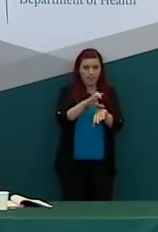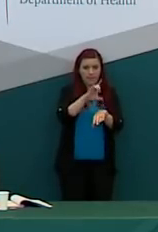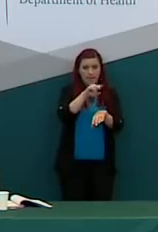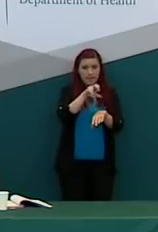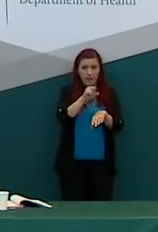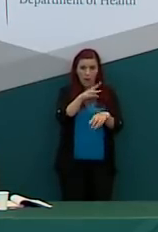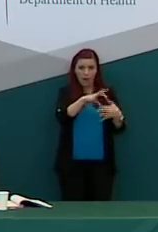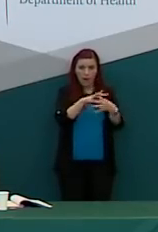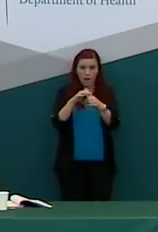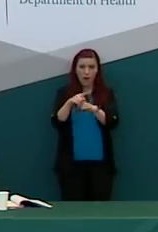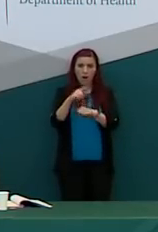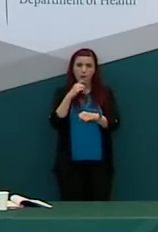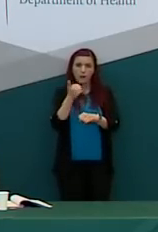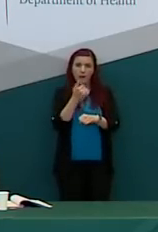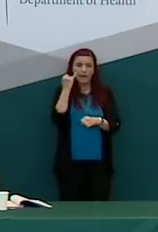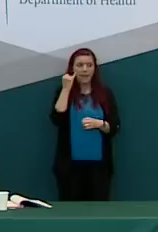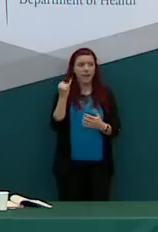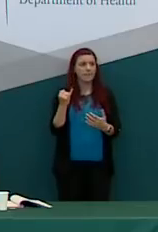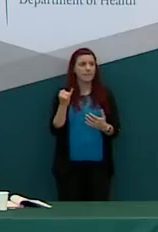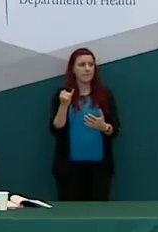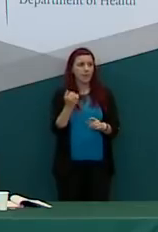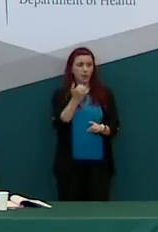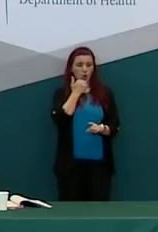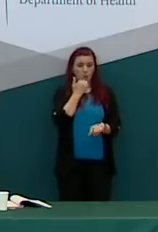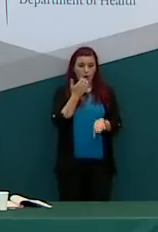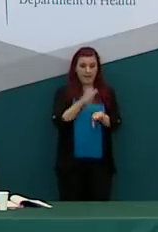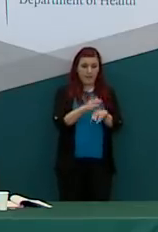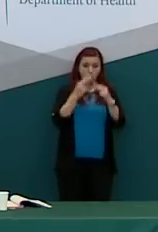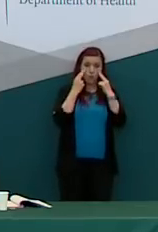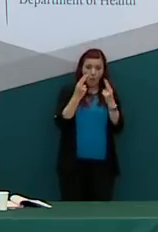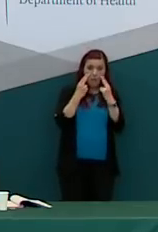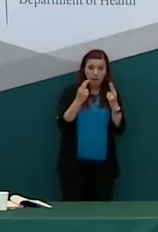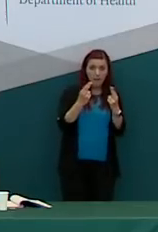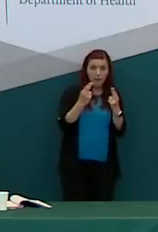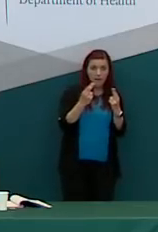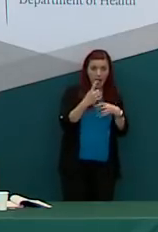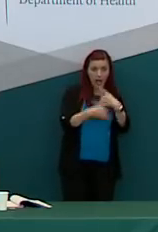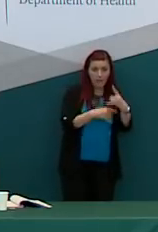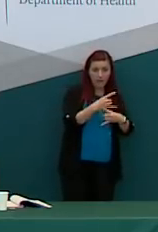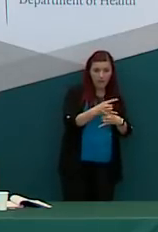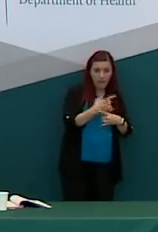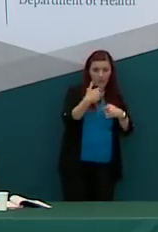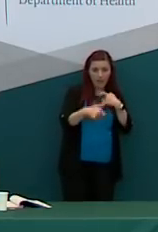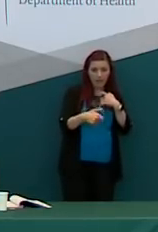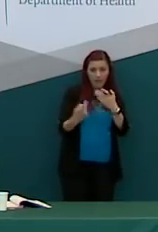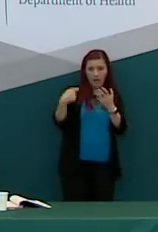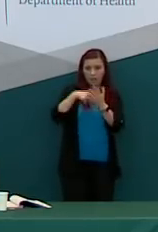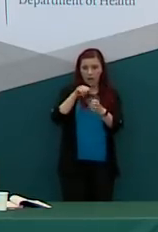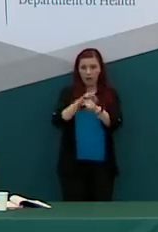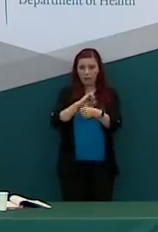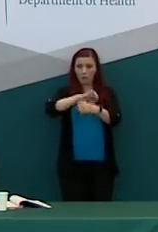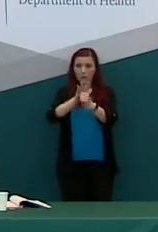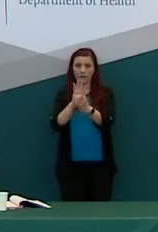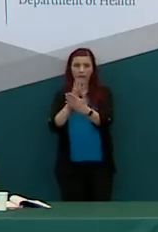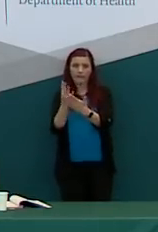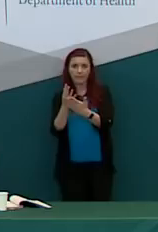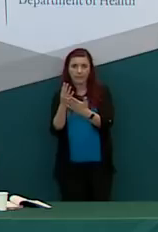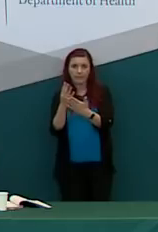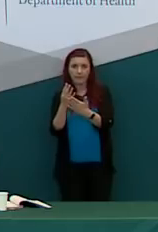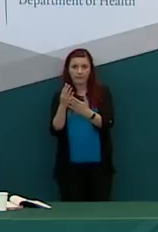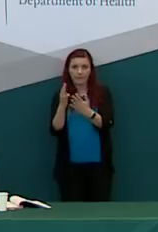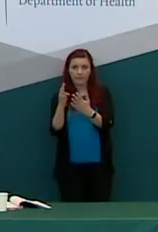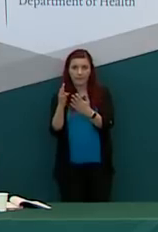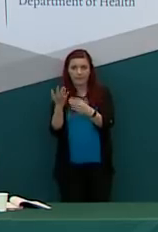of, you know, the number of deaths you'd normally see, and then in terms of COVID-19, and how we've done in those